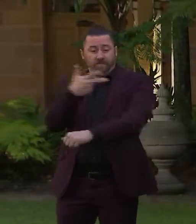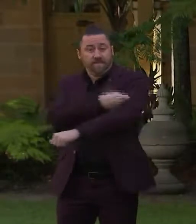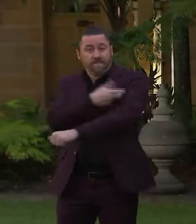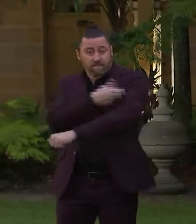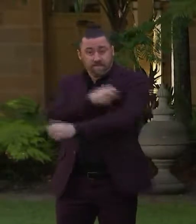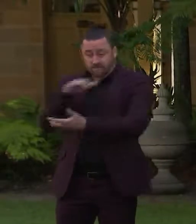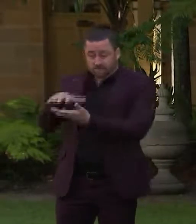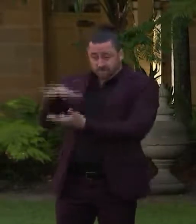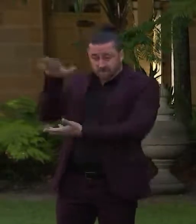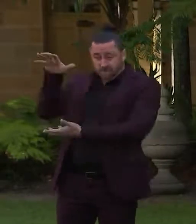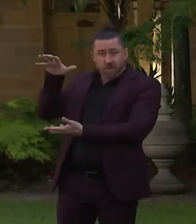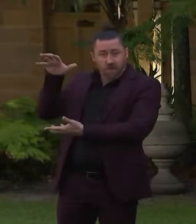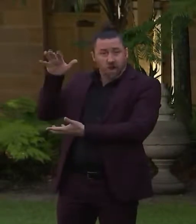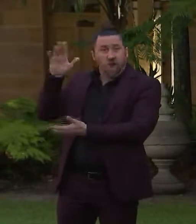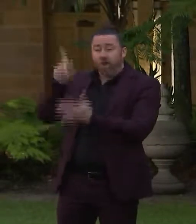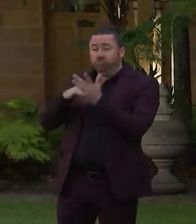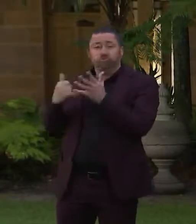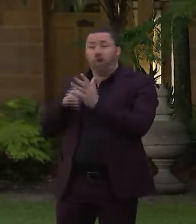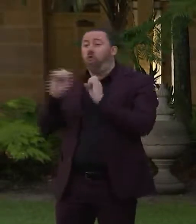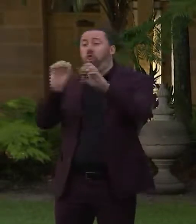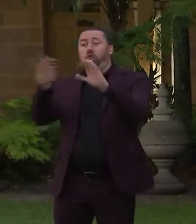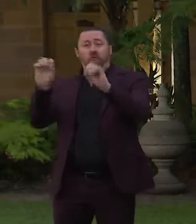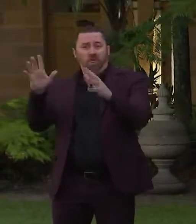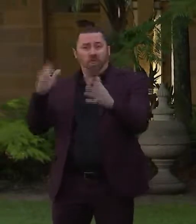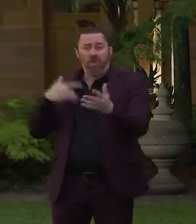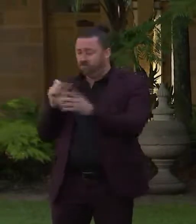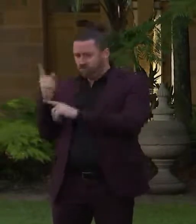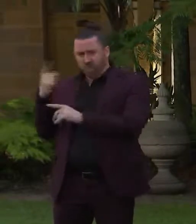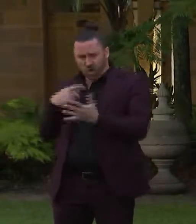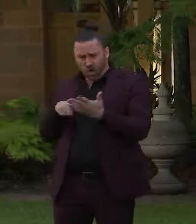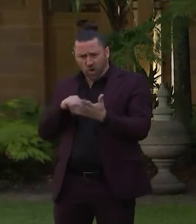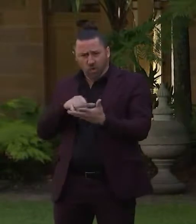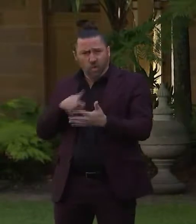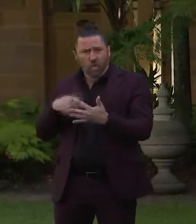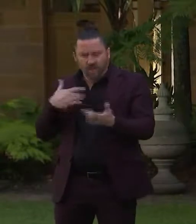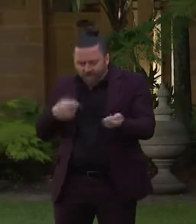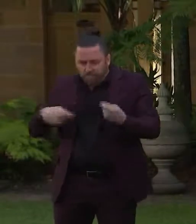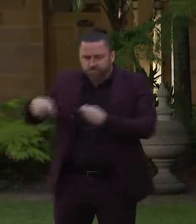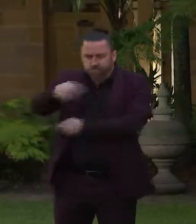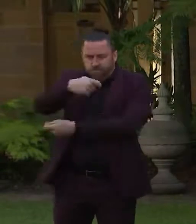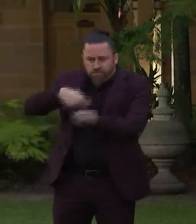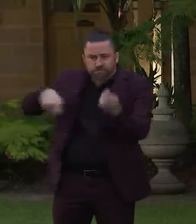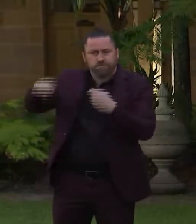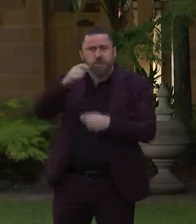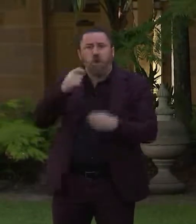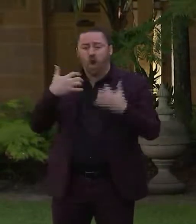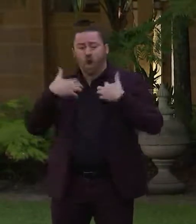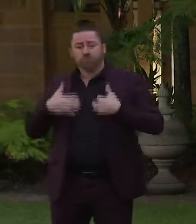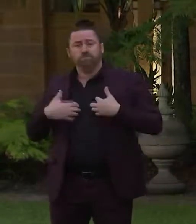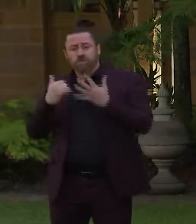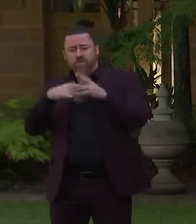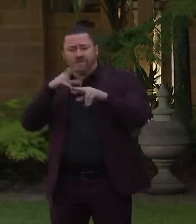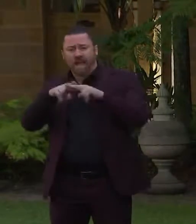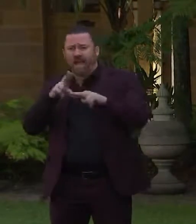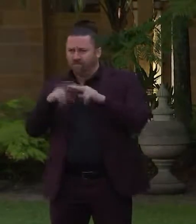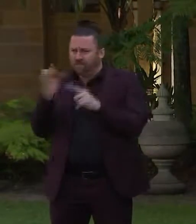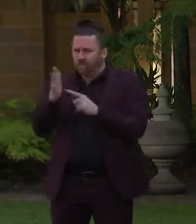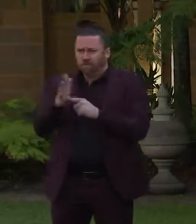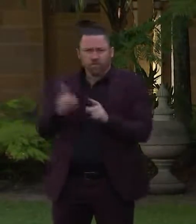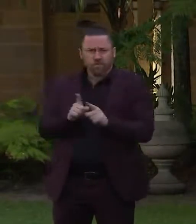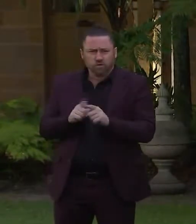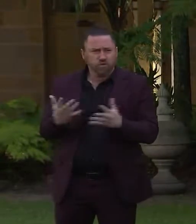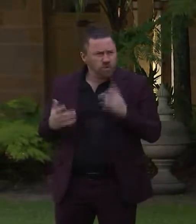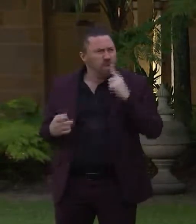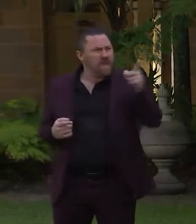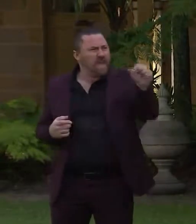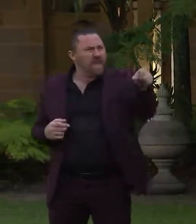vaccine, you don't discard it, you use it. And, the hospital staff are really important, just... They